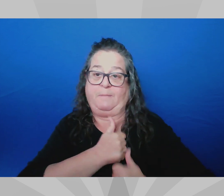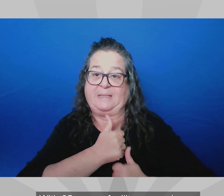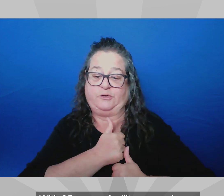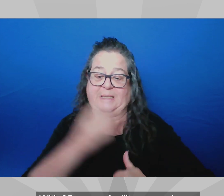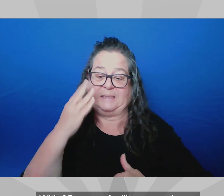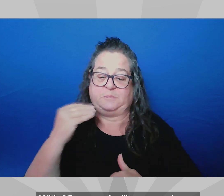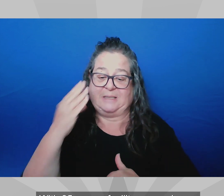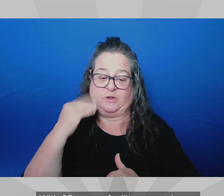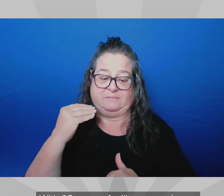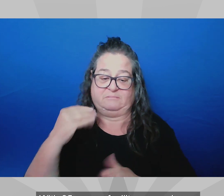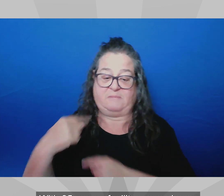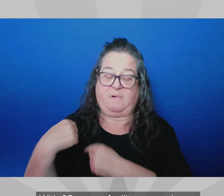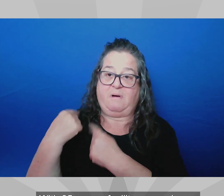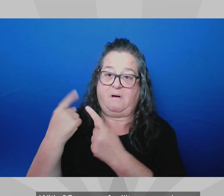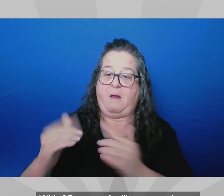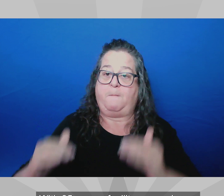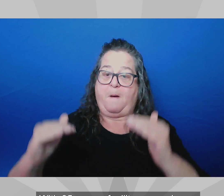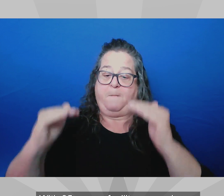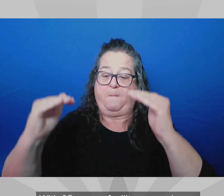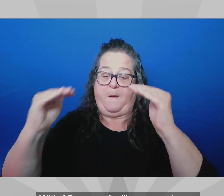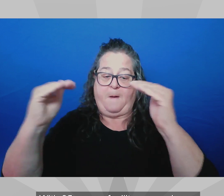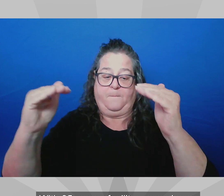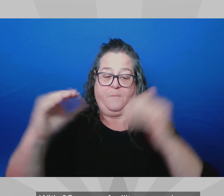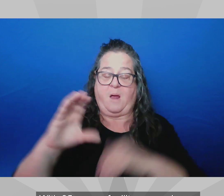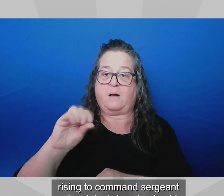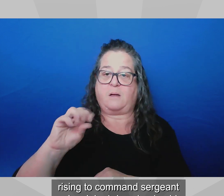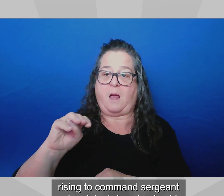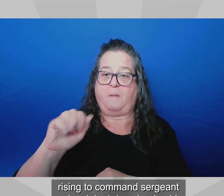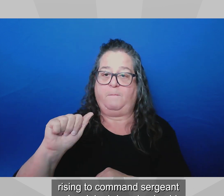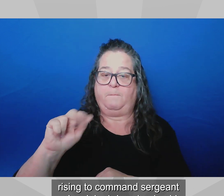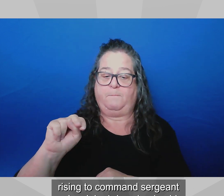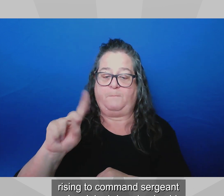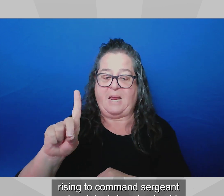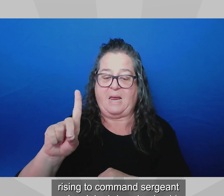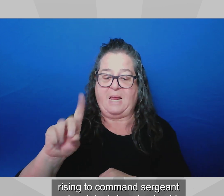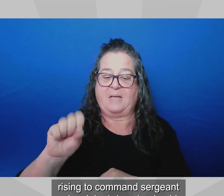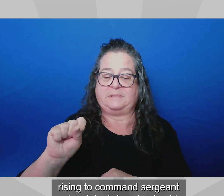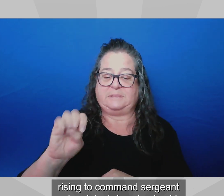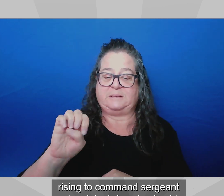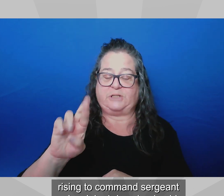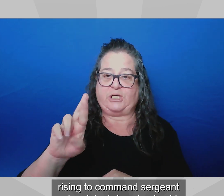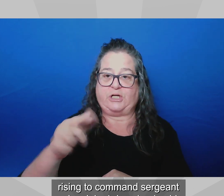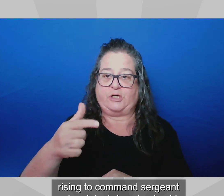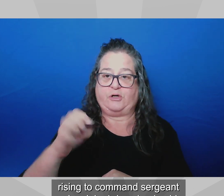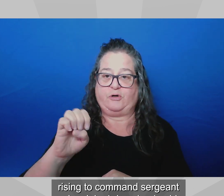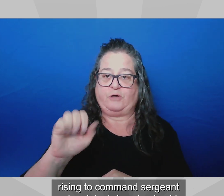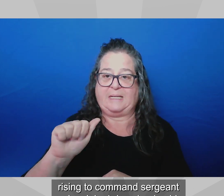With 35 years of military experience, rising to Command Sergeant Major, John